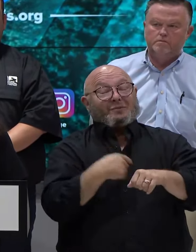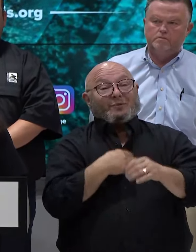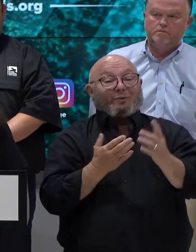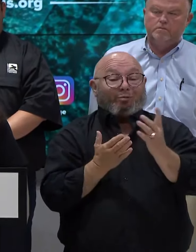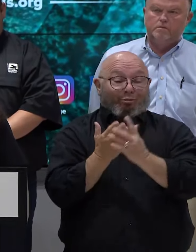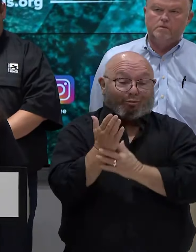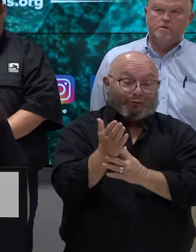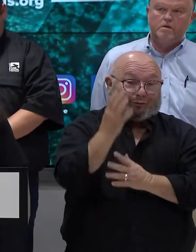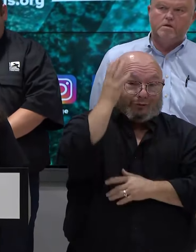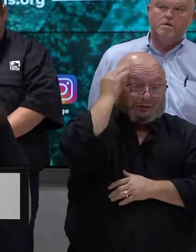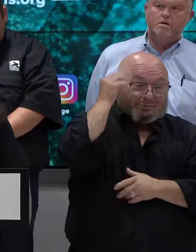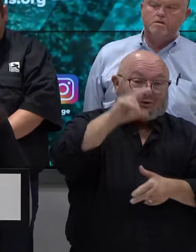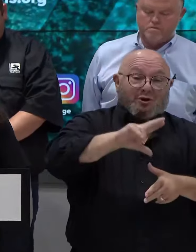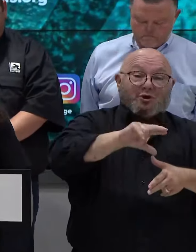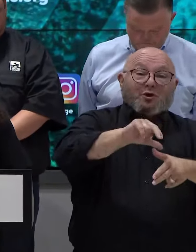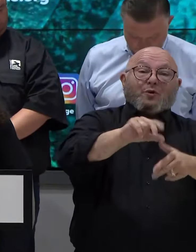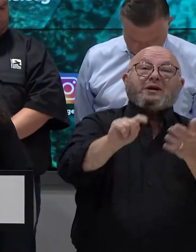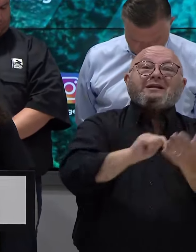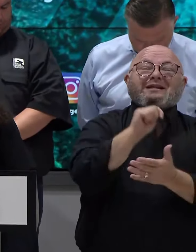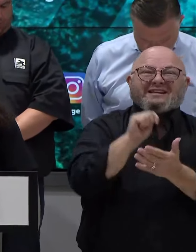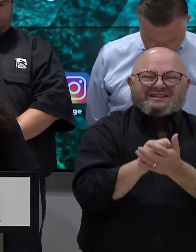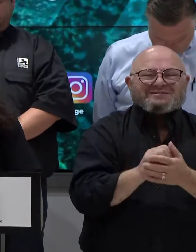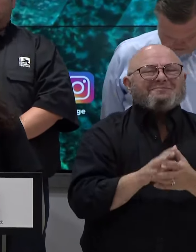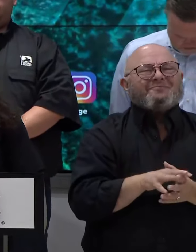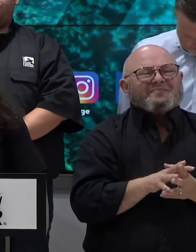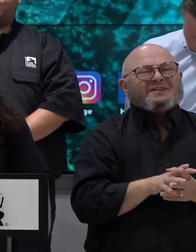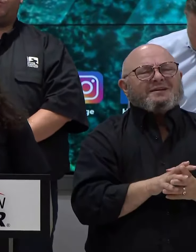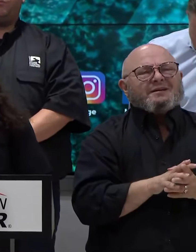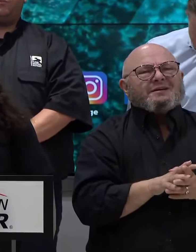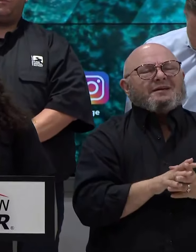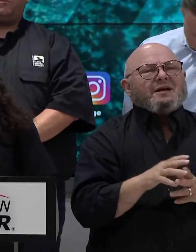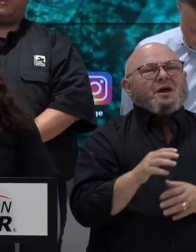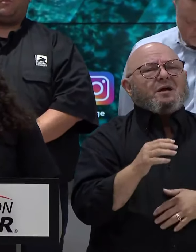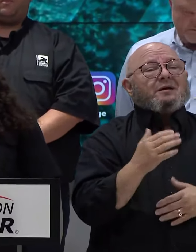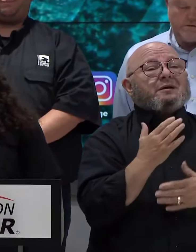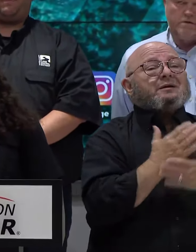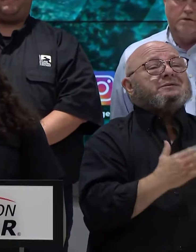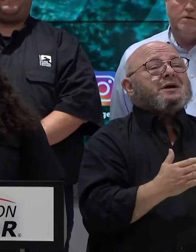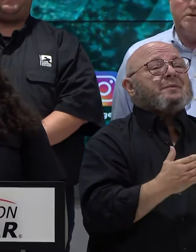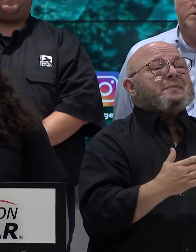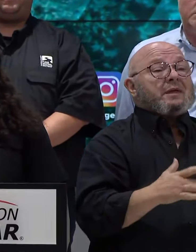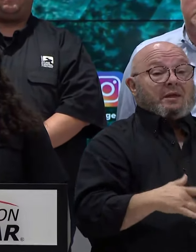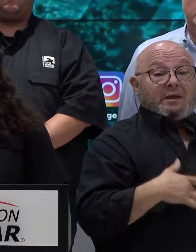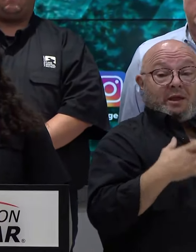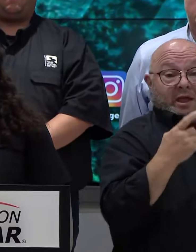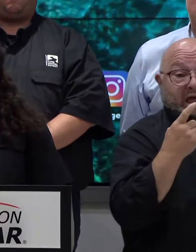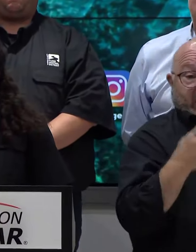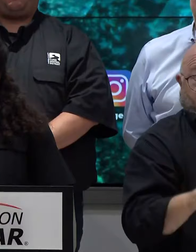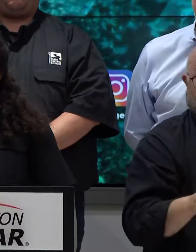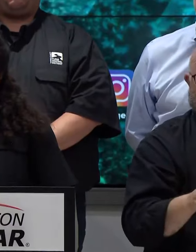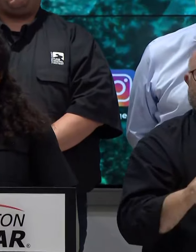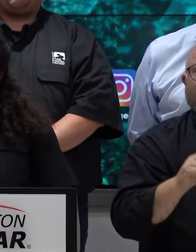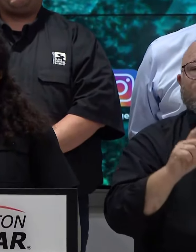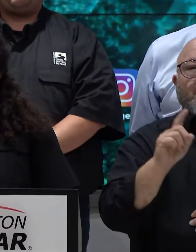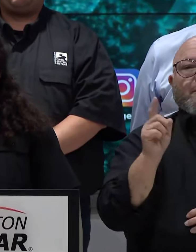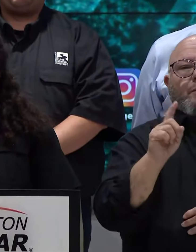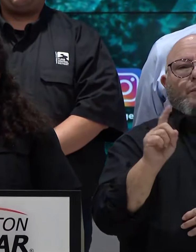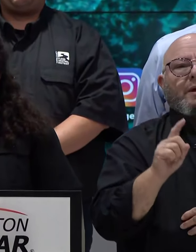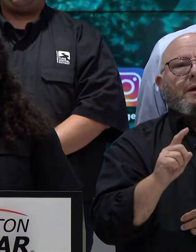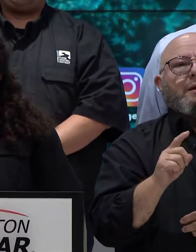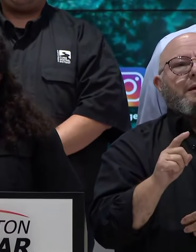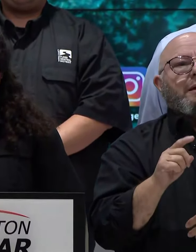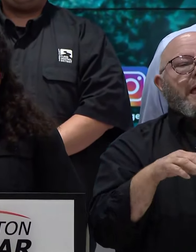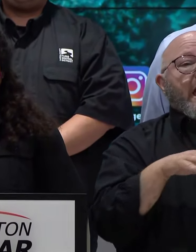through a hurricane season or something, some sort of event in which we are without some of access to some of